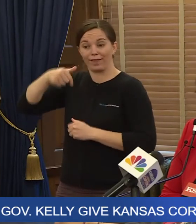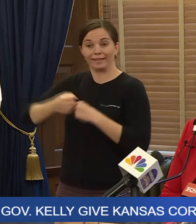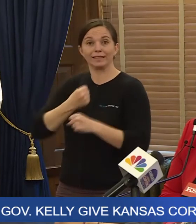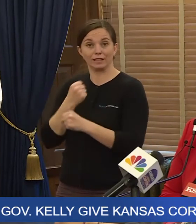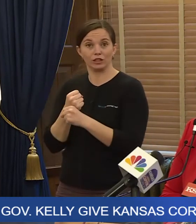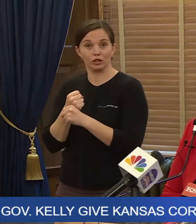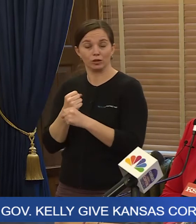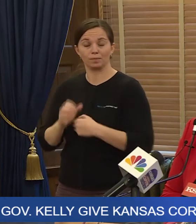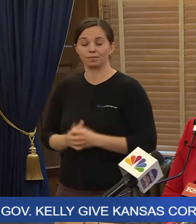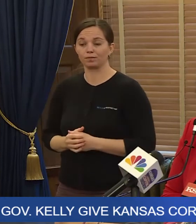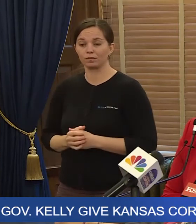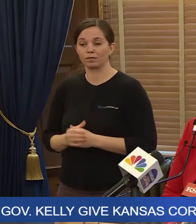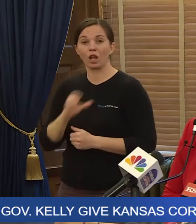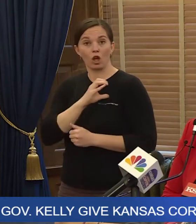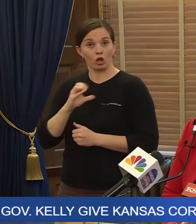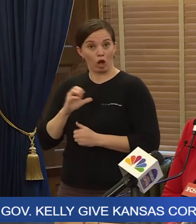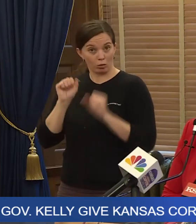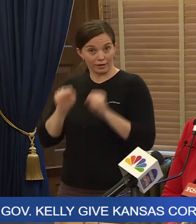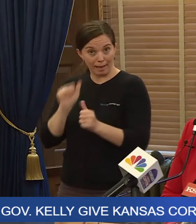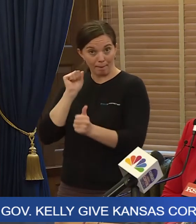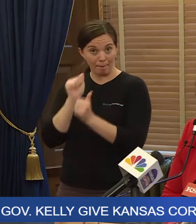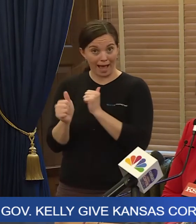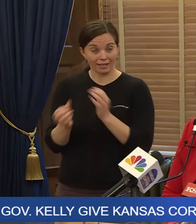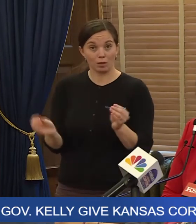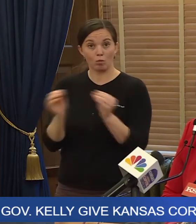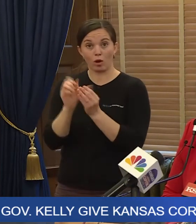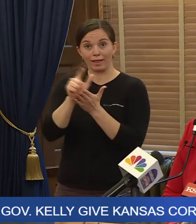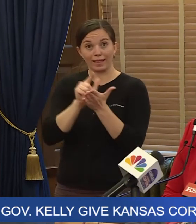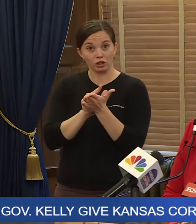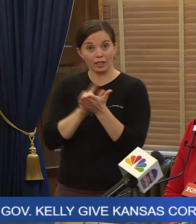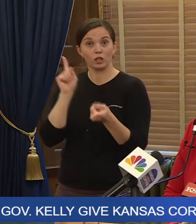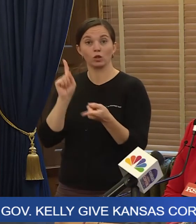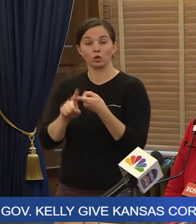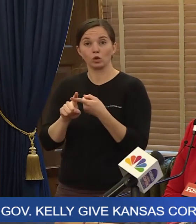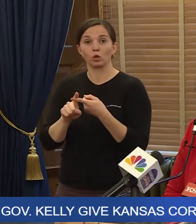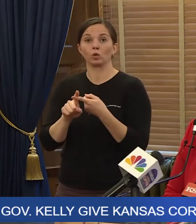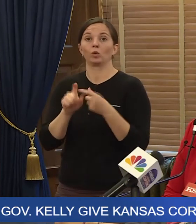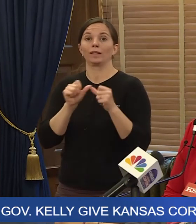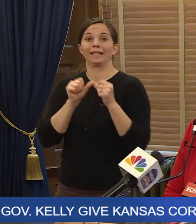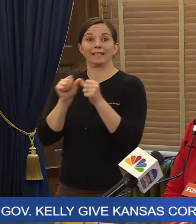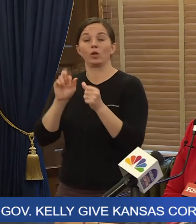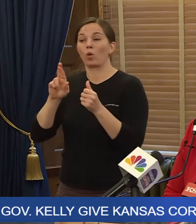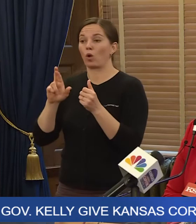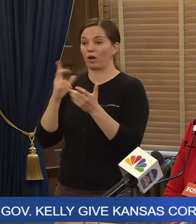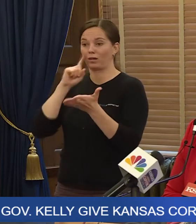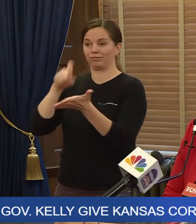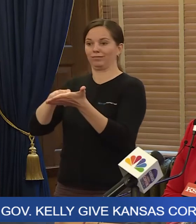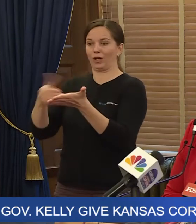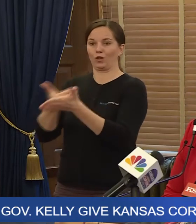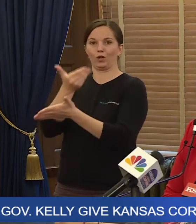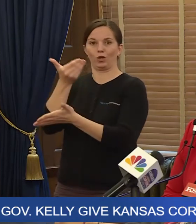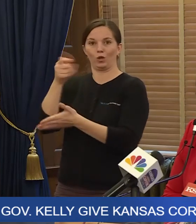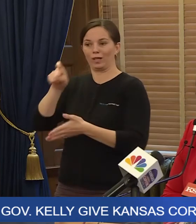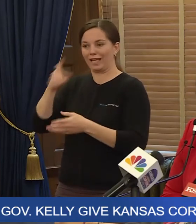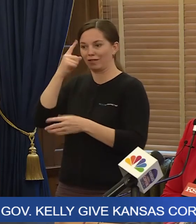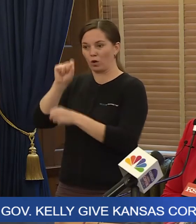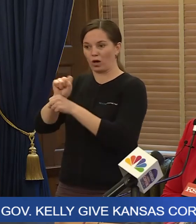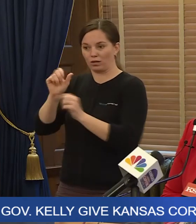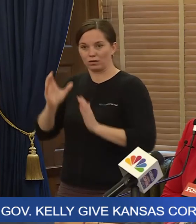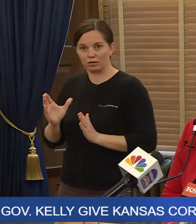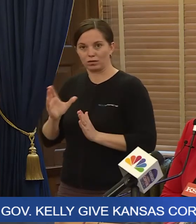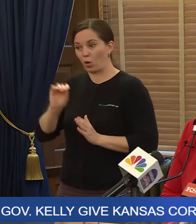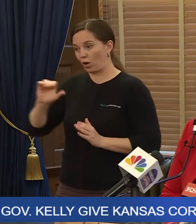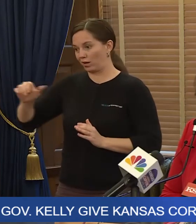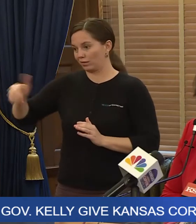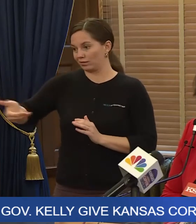year. Congress may pass further legislation to address continuing or new needs for employers and employees, so we